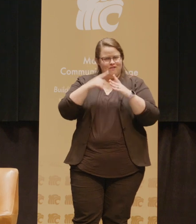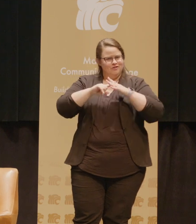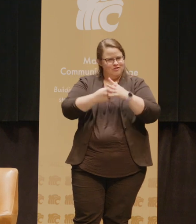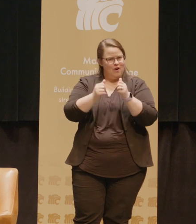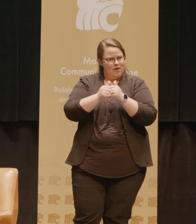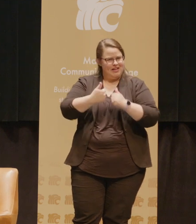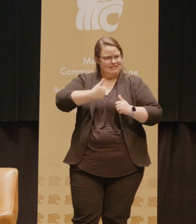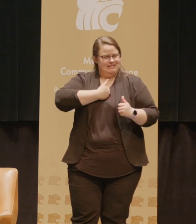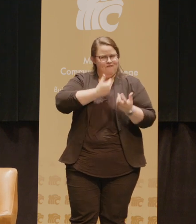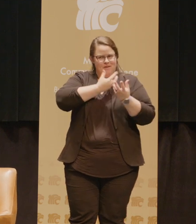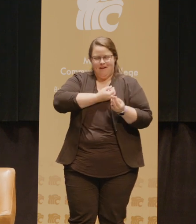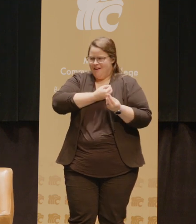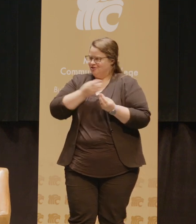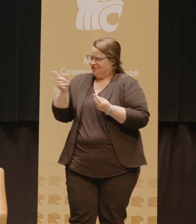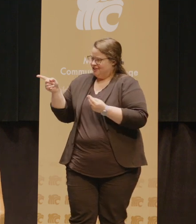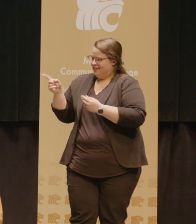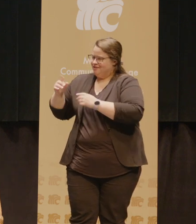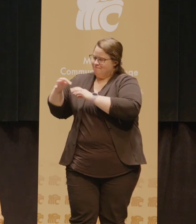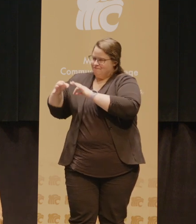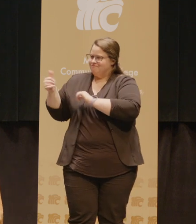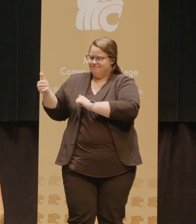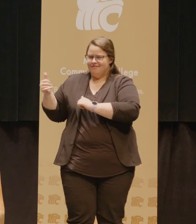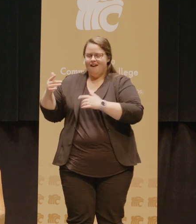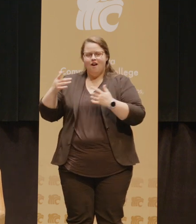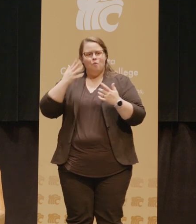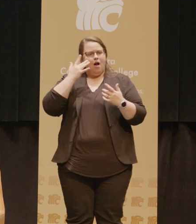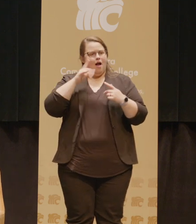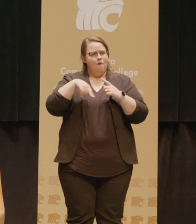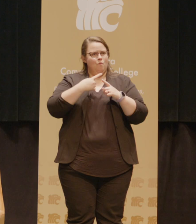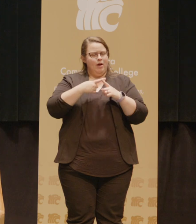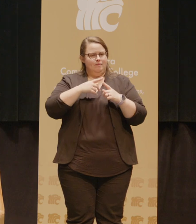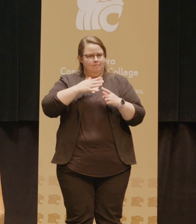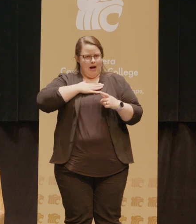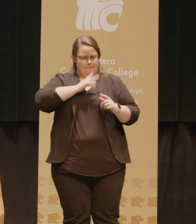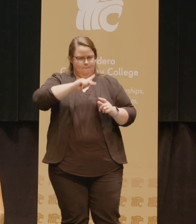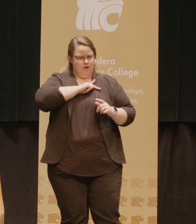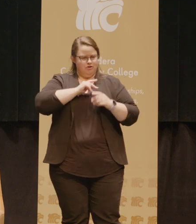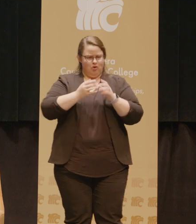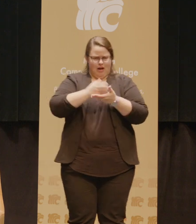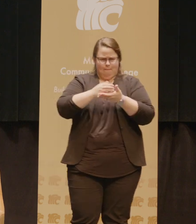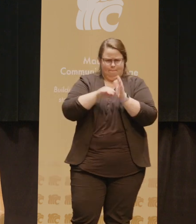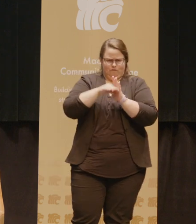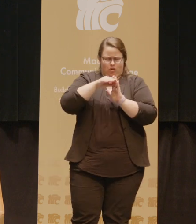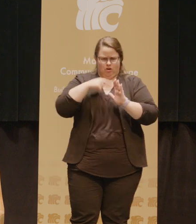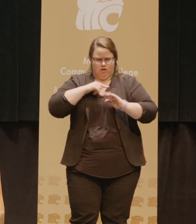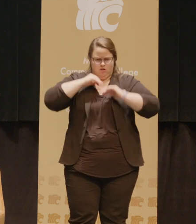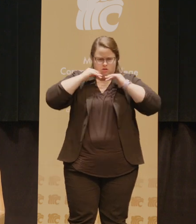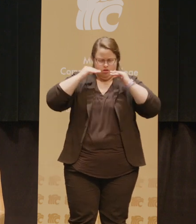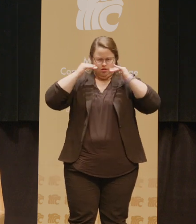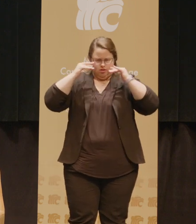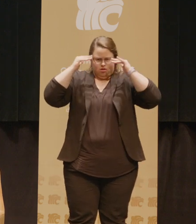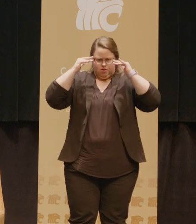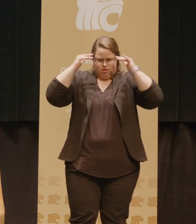with self-compassion, right? Because when your own personal cup is full, you can start filling up